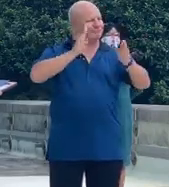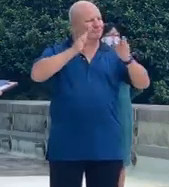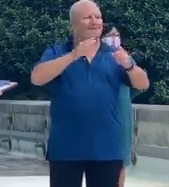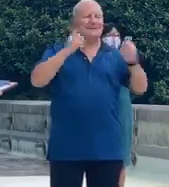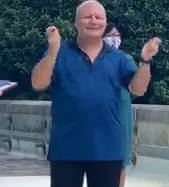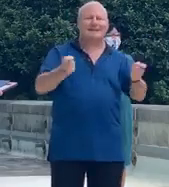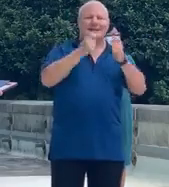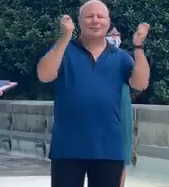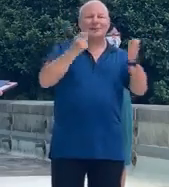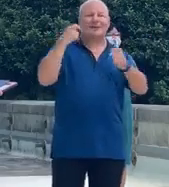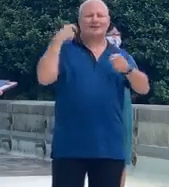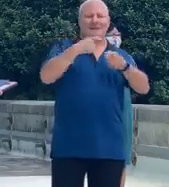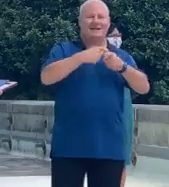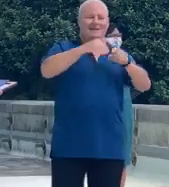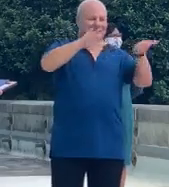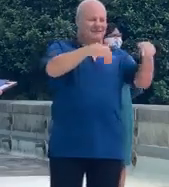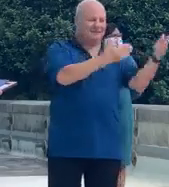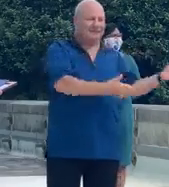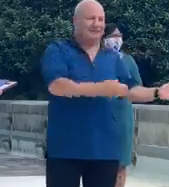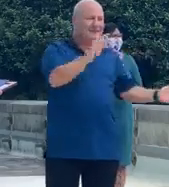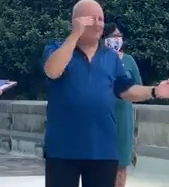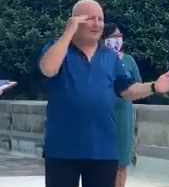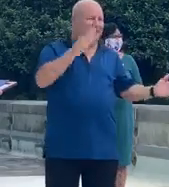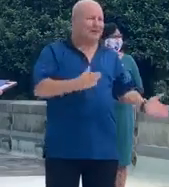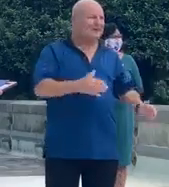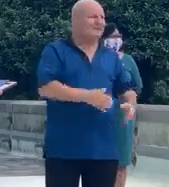Hispanics. Madam Mayor.